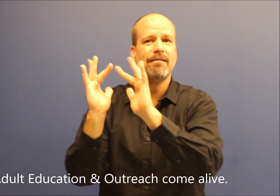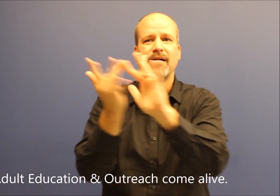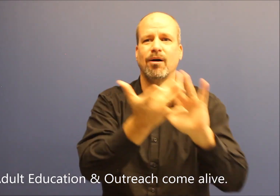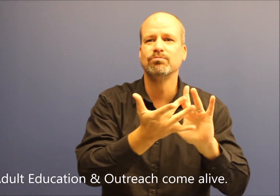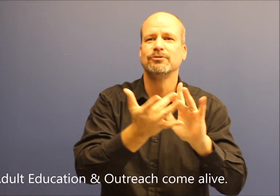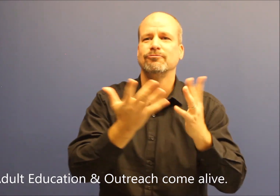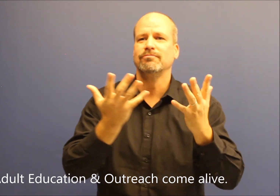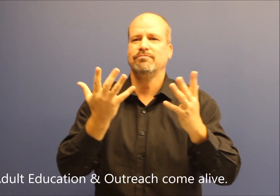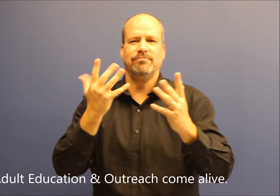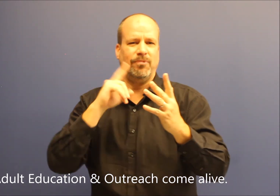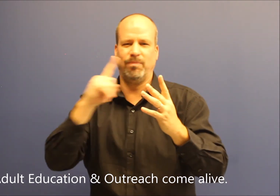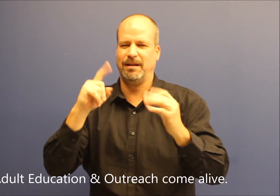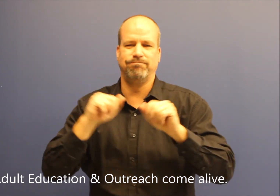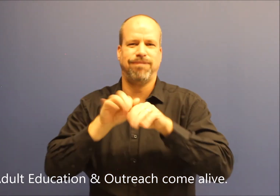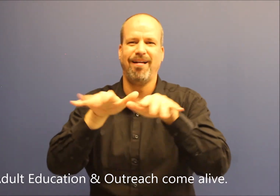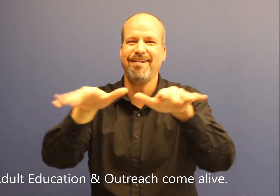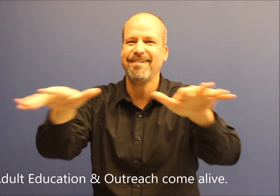outreach come alive.